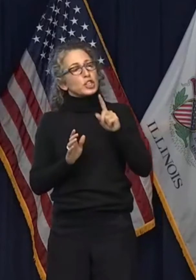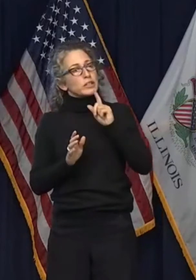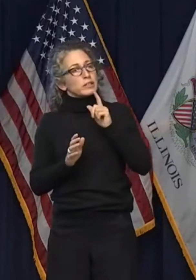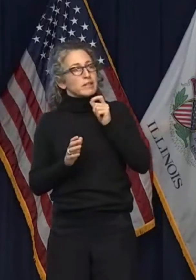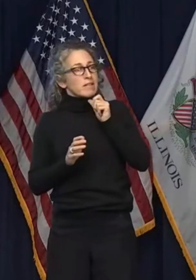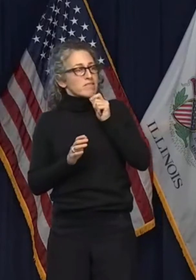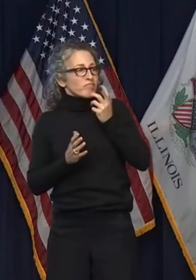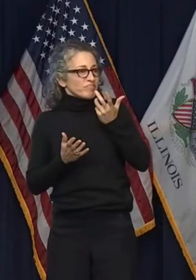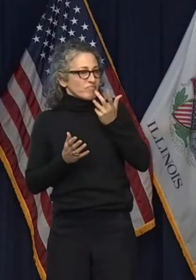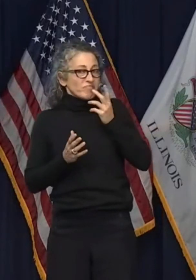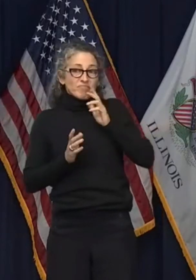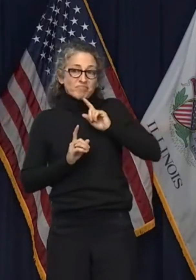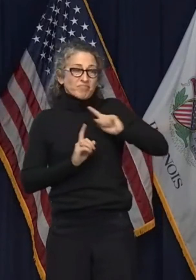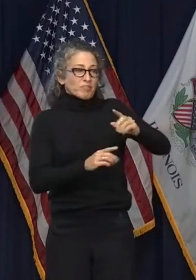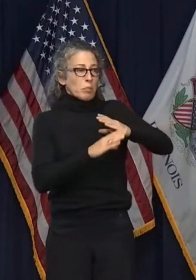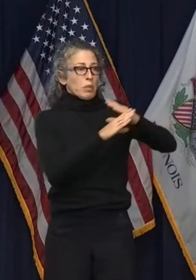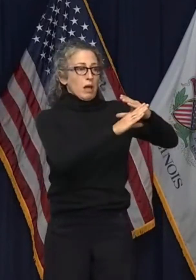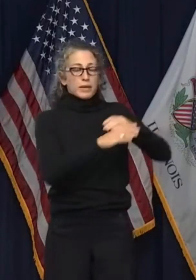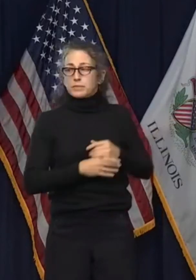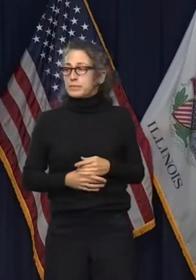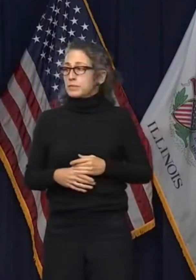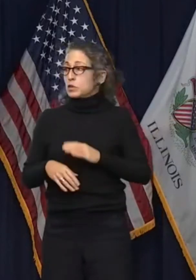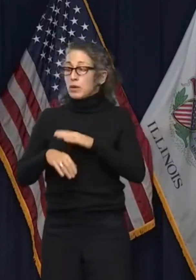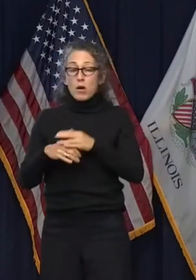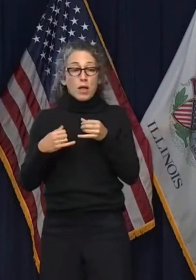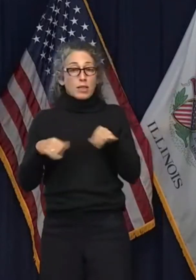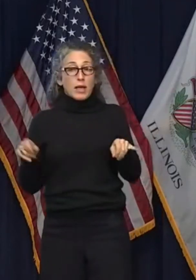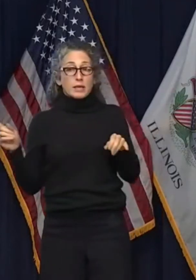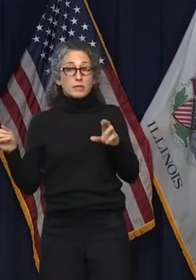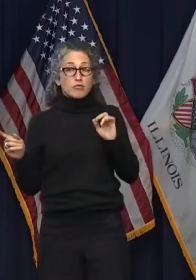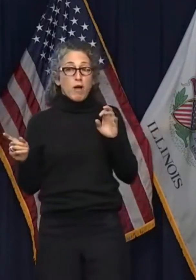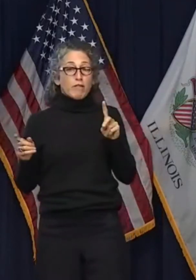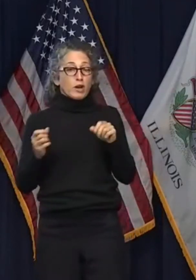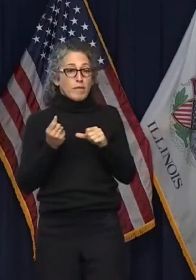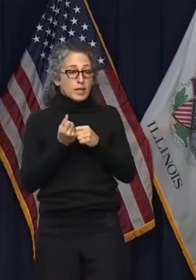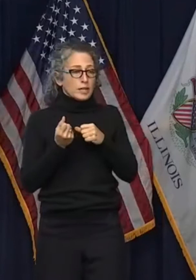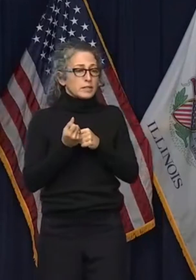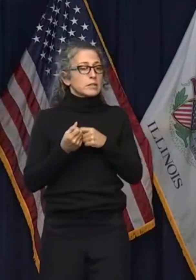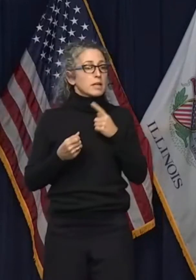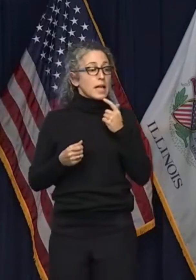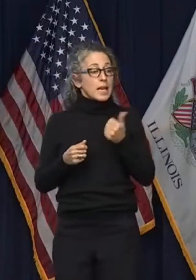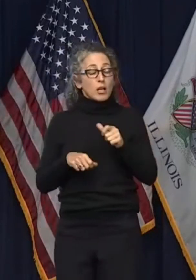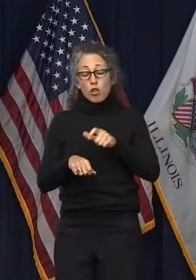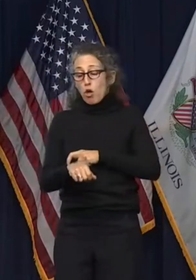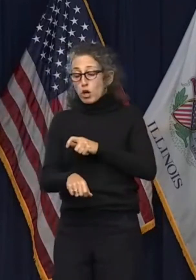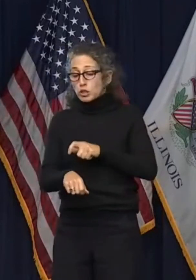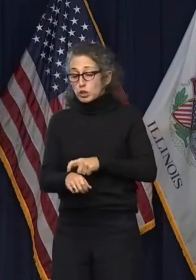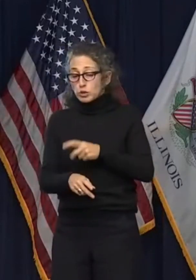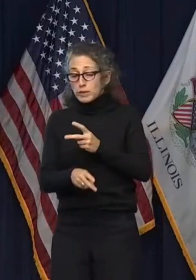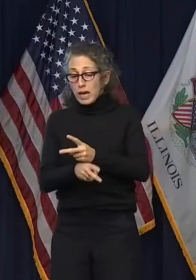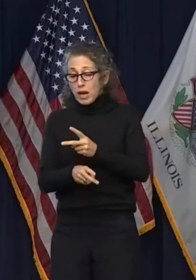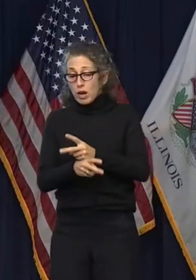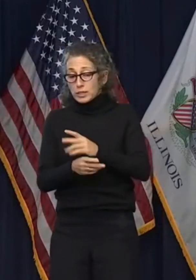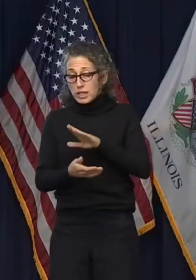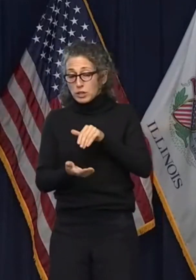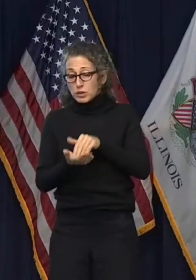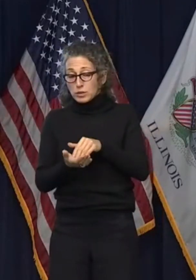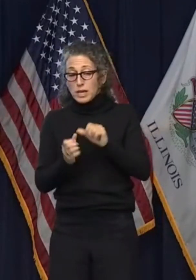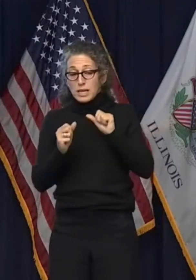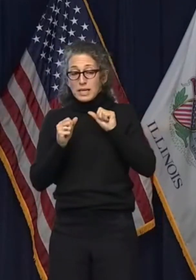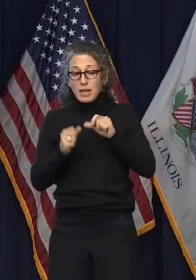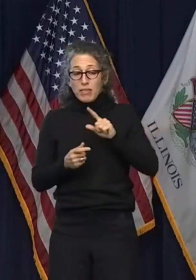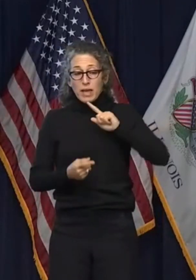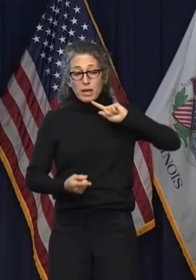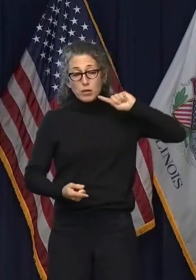not protecting the population. All right, we got to get online. Jim Haggerty at the Rockford Advocate. Is there anything long-term care centers can do differently at this point to mitigate the